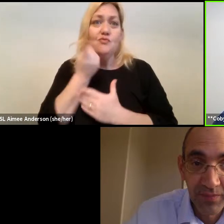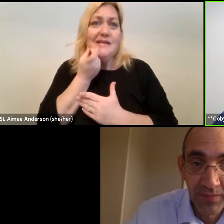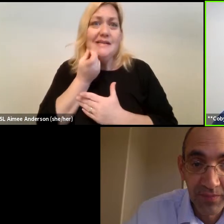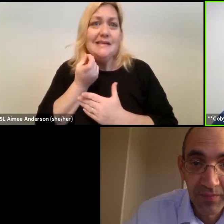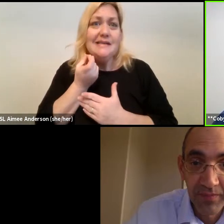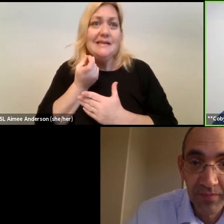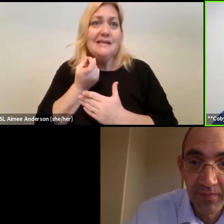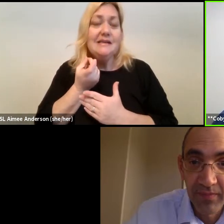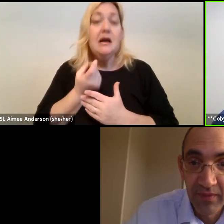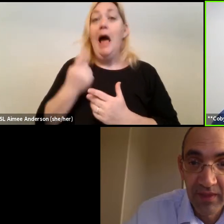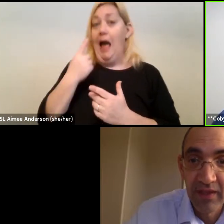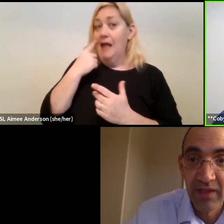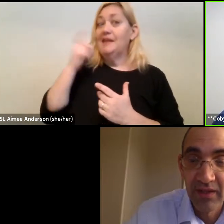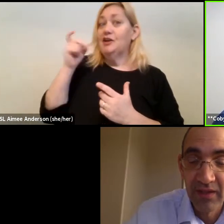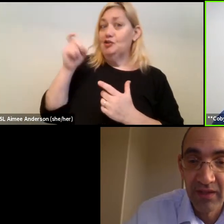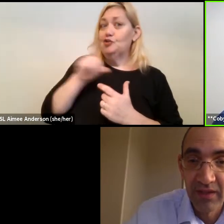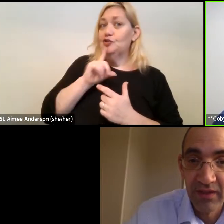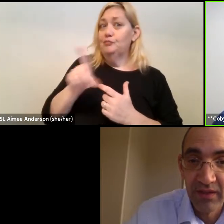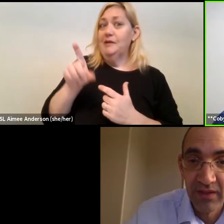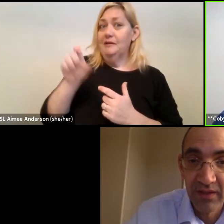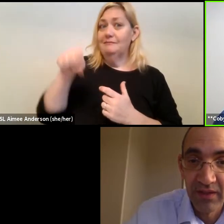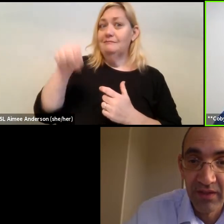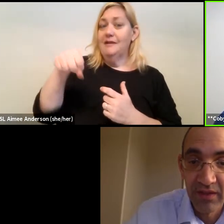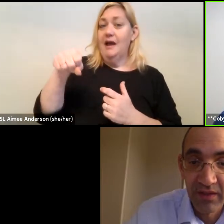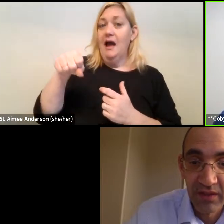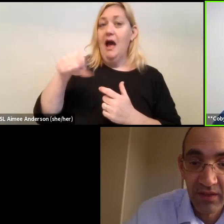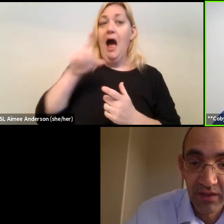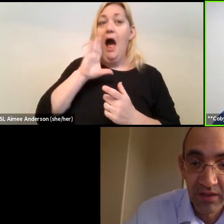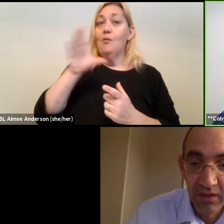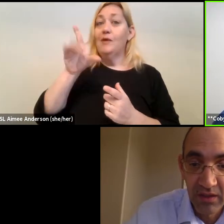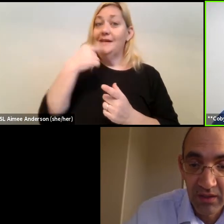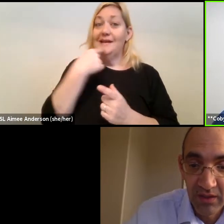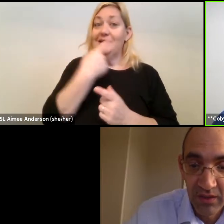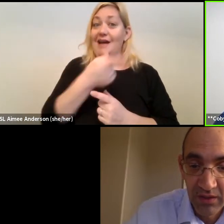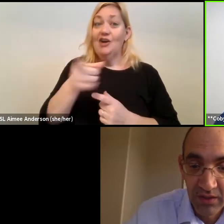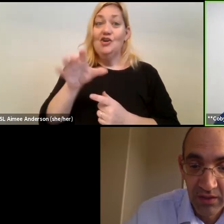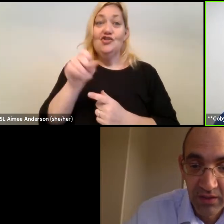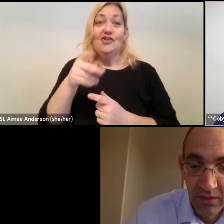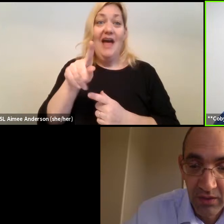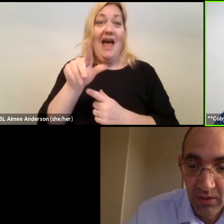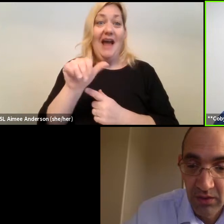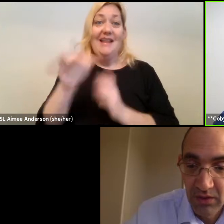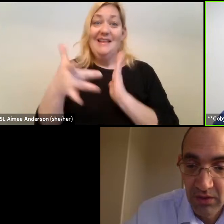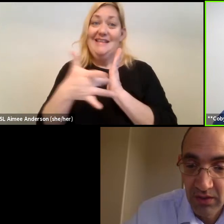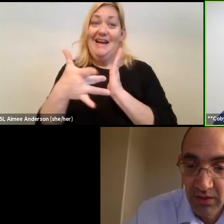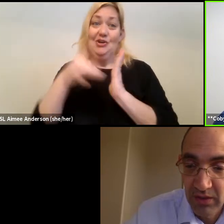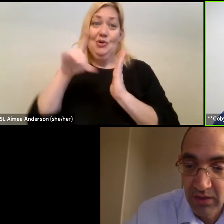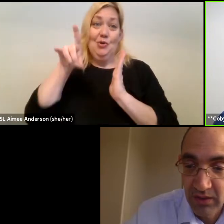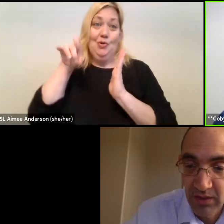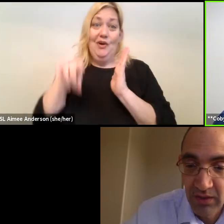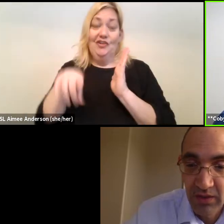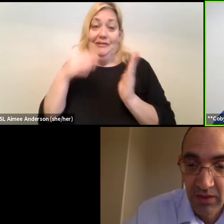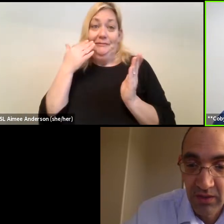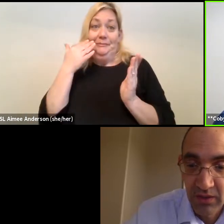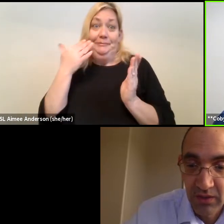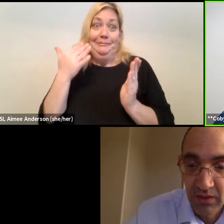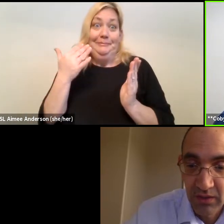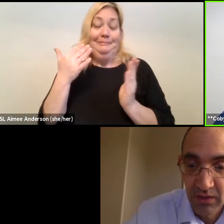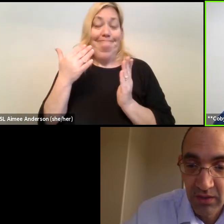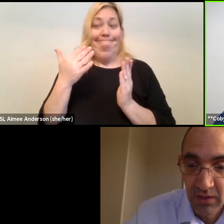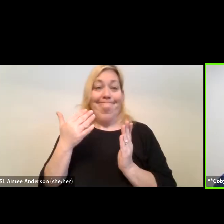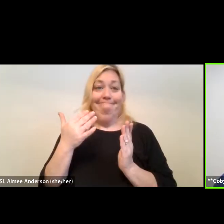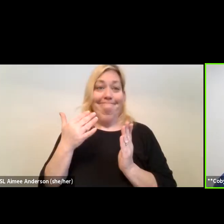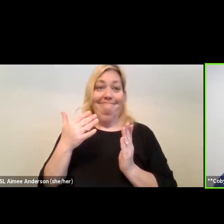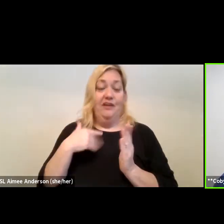I mean, I would think it should be. I will have to tell you, Mr. Shaheda, that's a technical question. That's beyond my pay